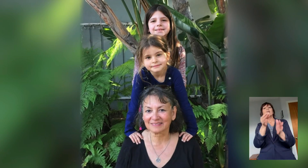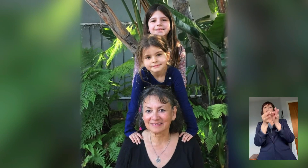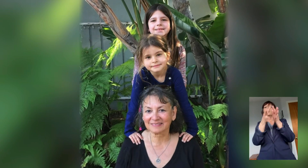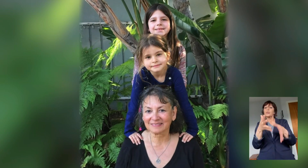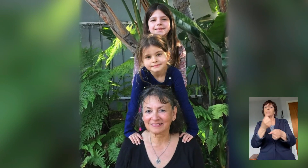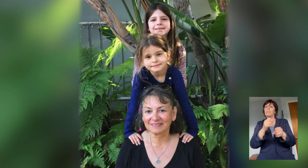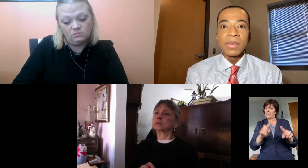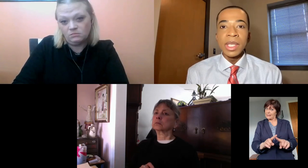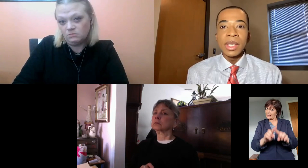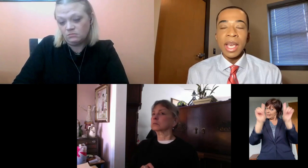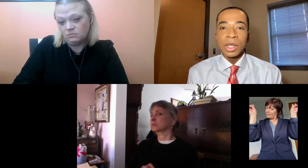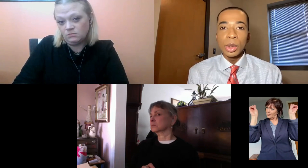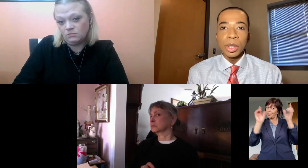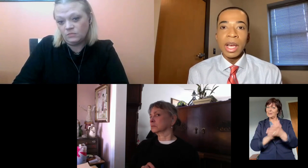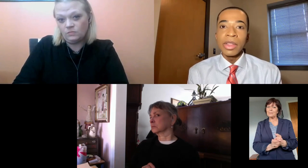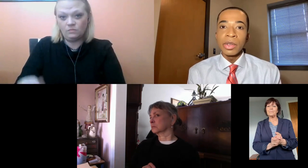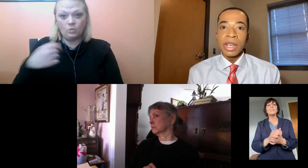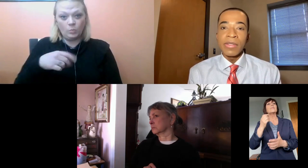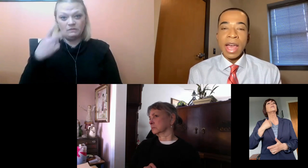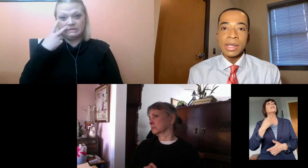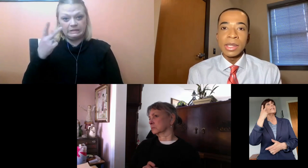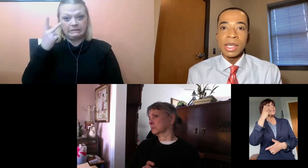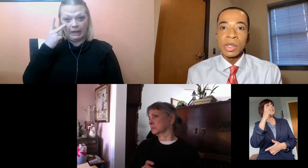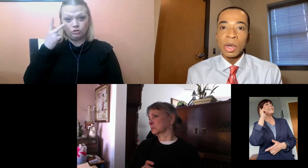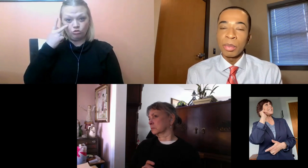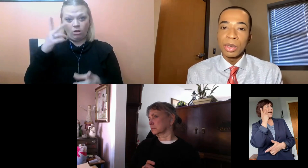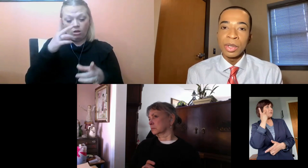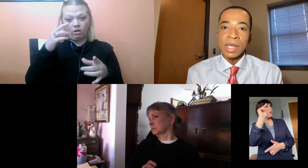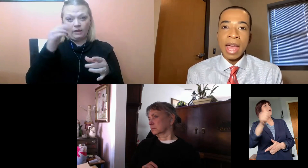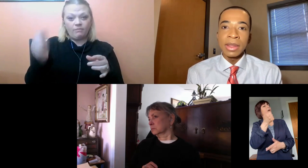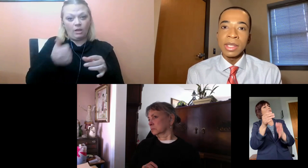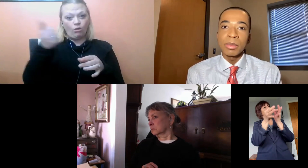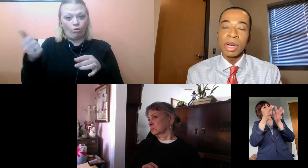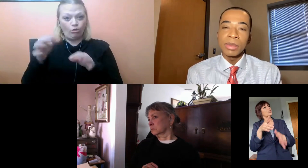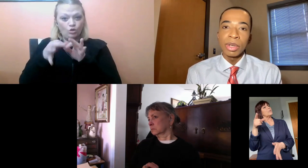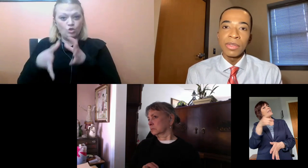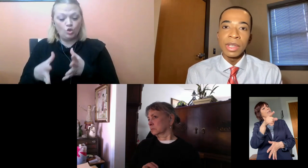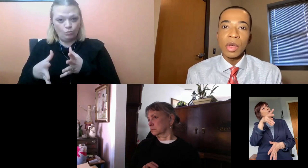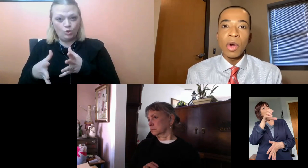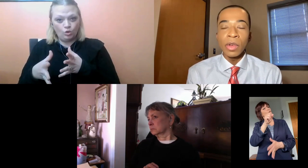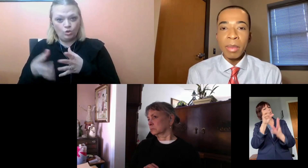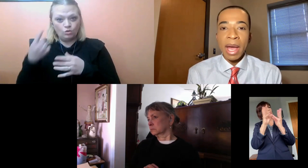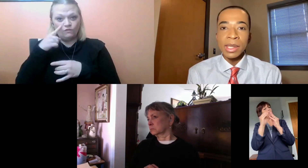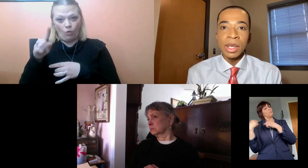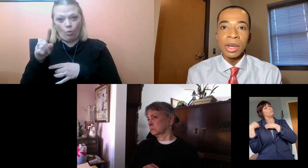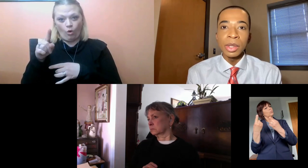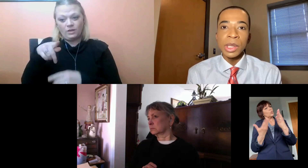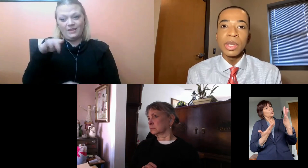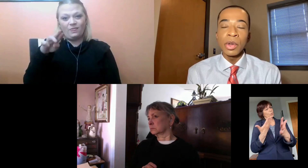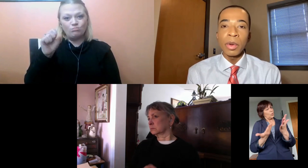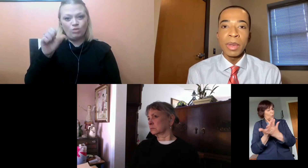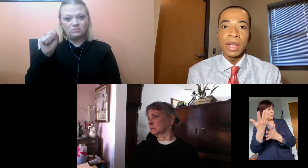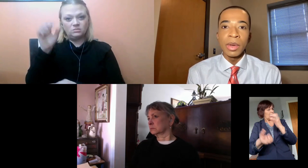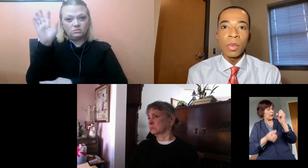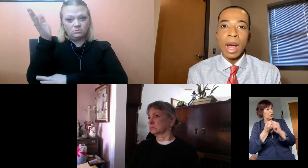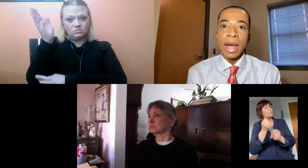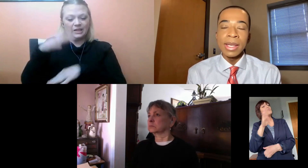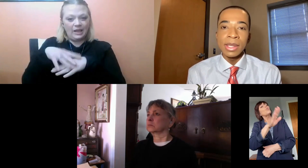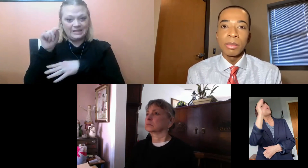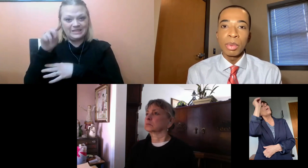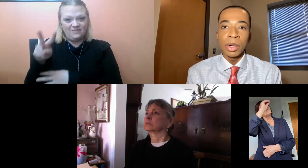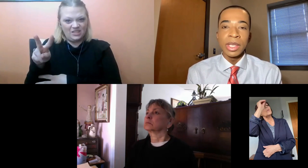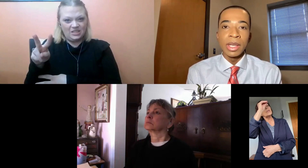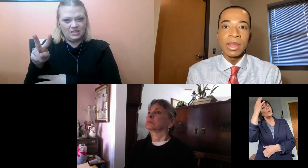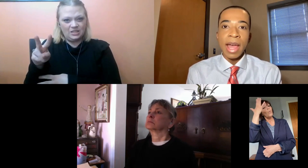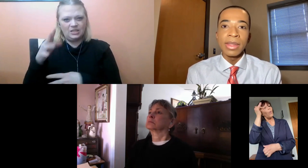make all the difference. We've seen Kendra and other deaf access interpreters at these press briefings over the past year. Just in your opinion, why